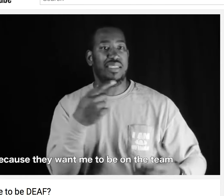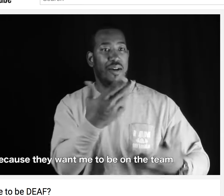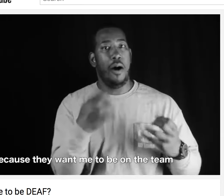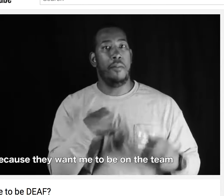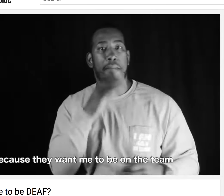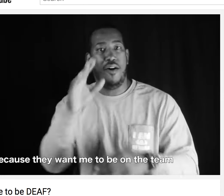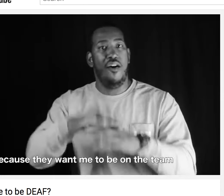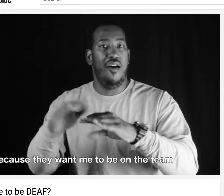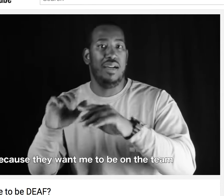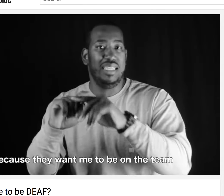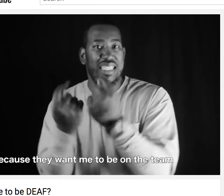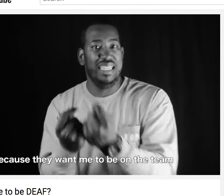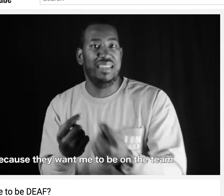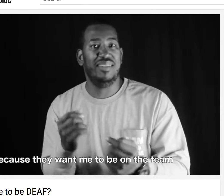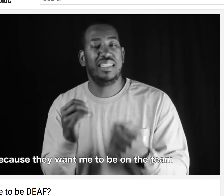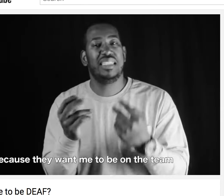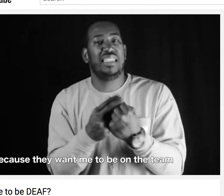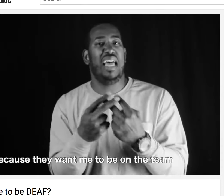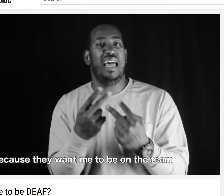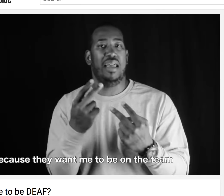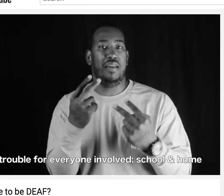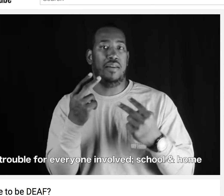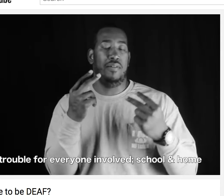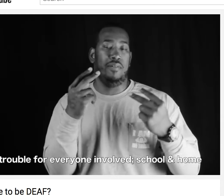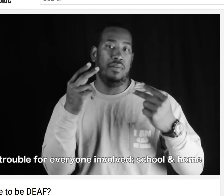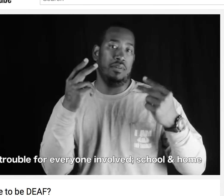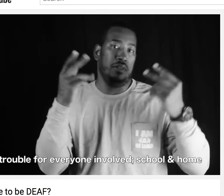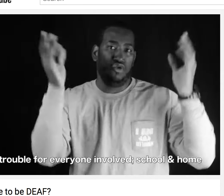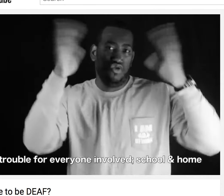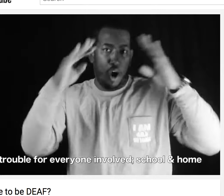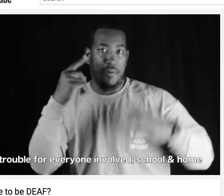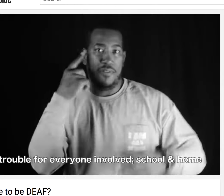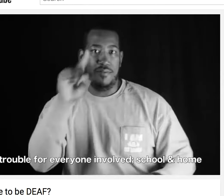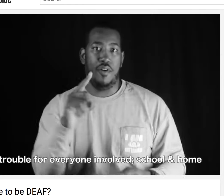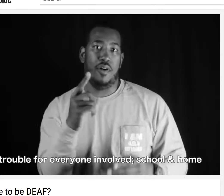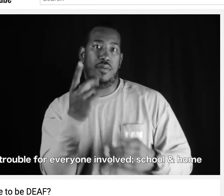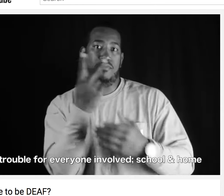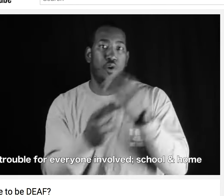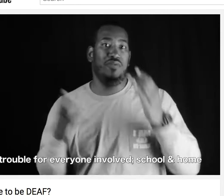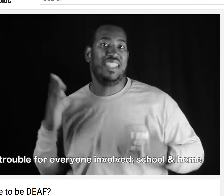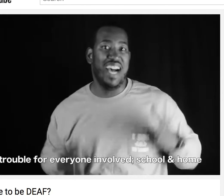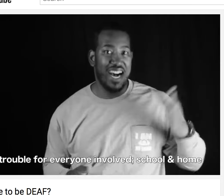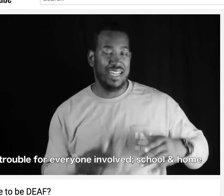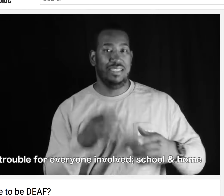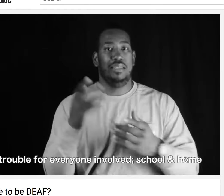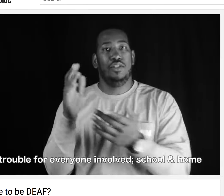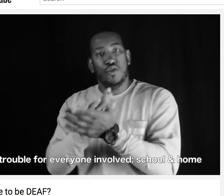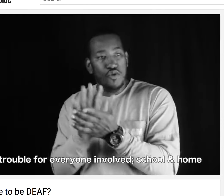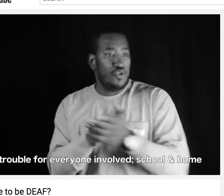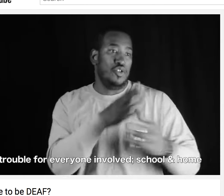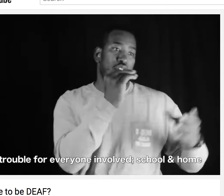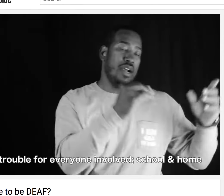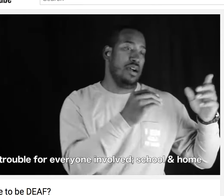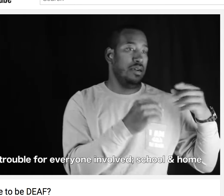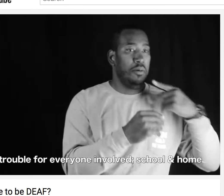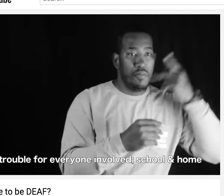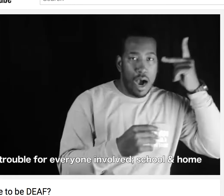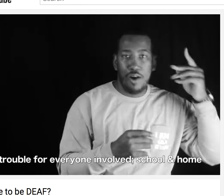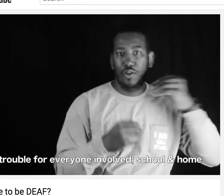I figured maybe I could just stay in the dorm and I could be on the team and I could worry about both sides.